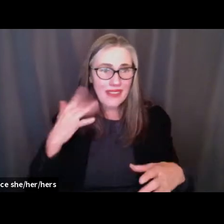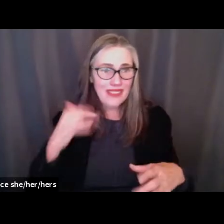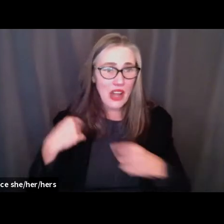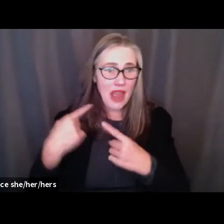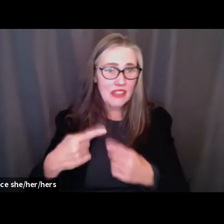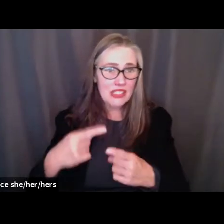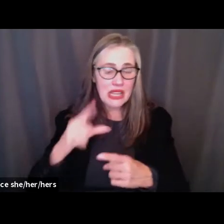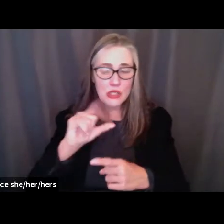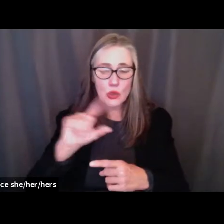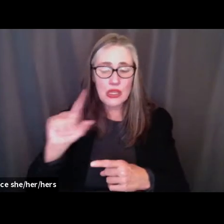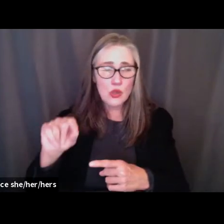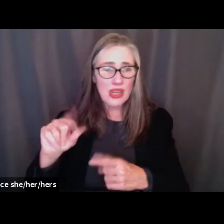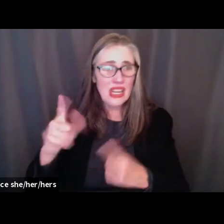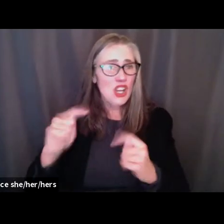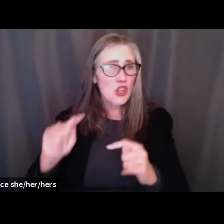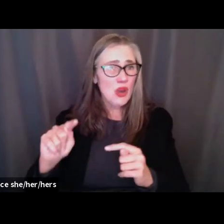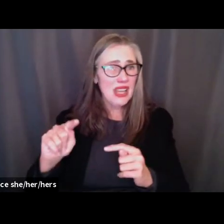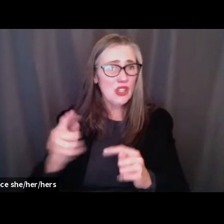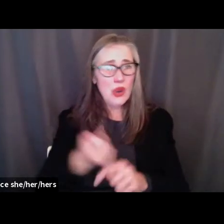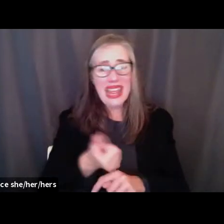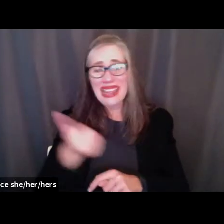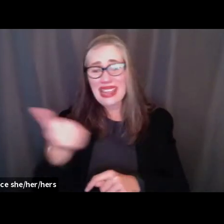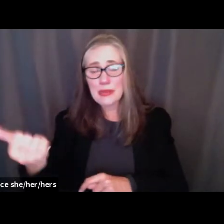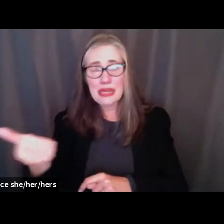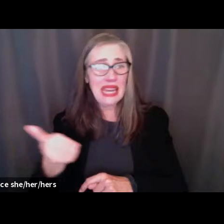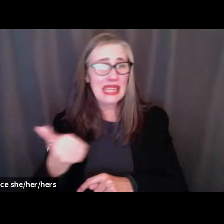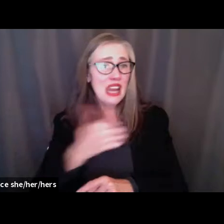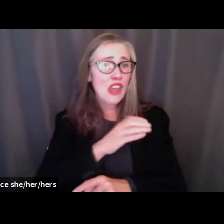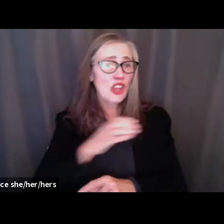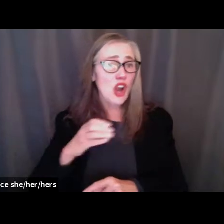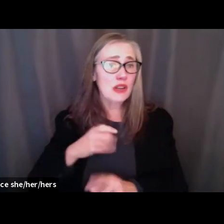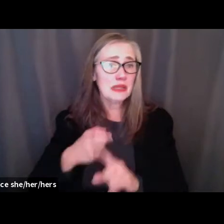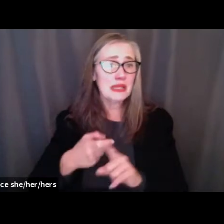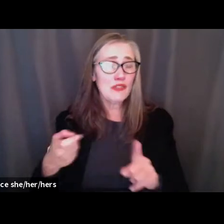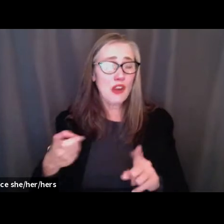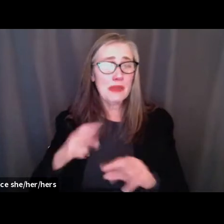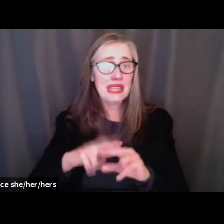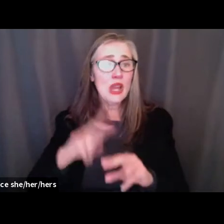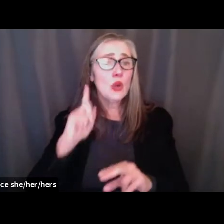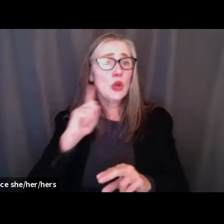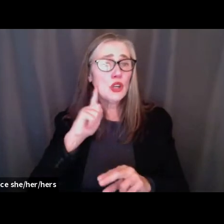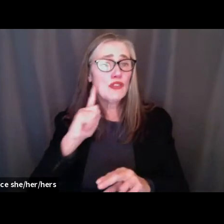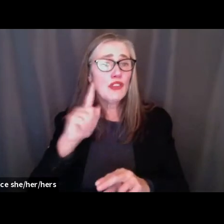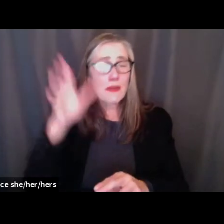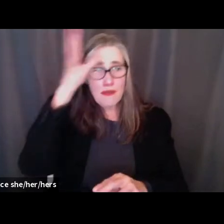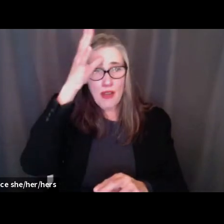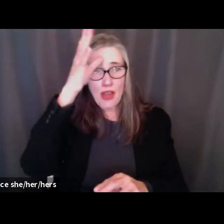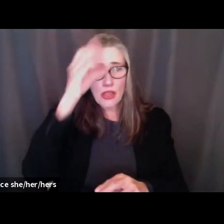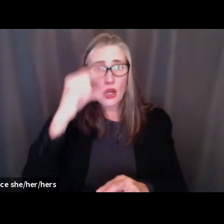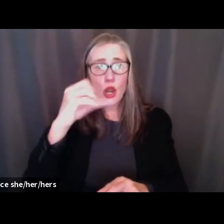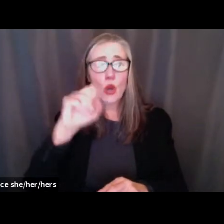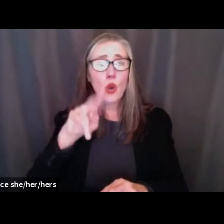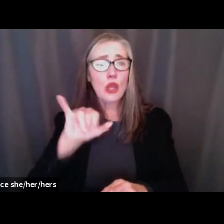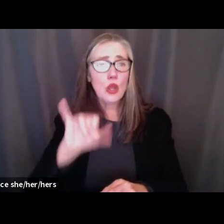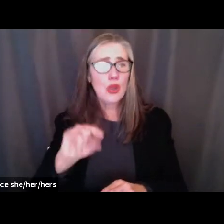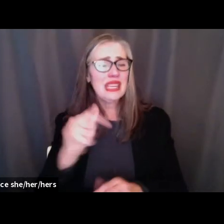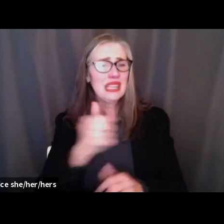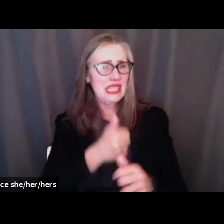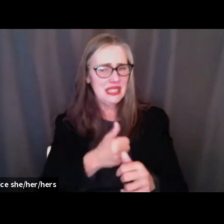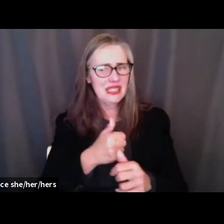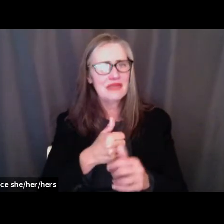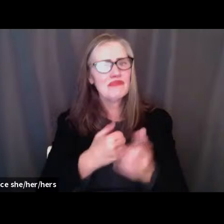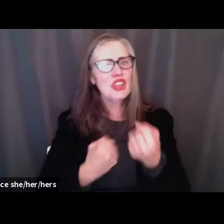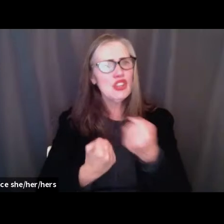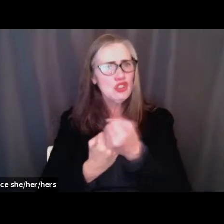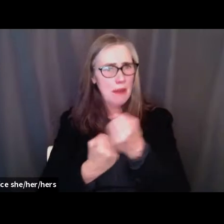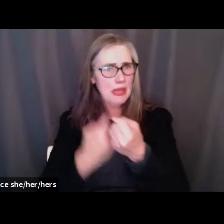attempt to eliminate Congressman Allard's seat. We also heard from Father Goyoy, the champion of the migrants in New Mexico. In the